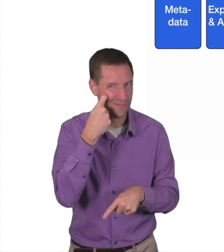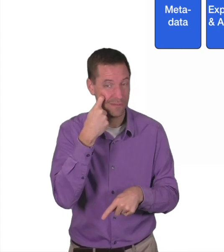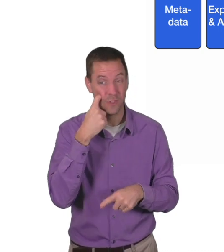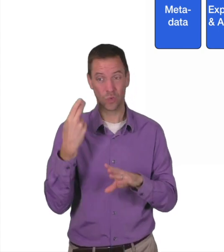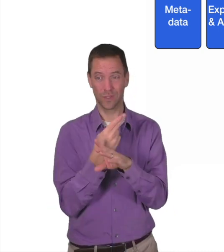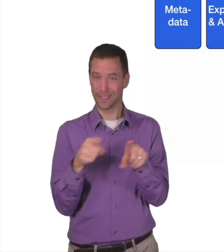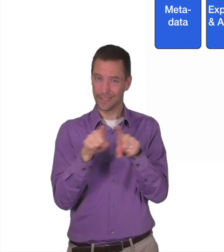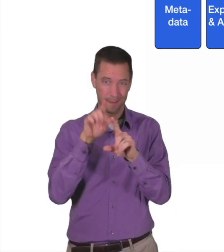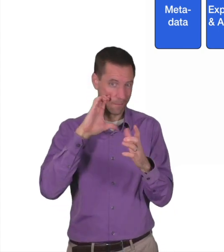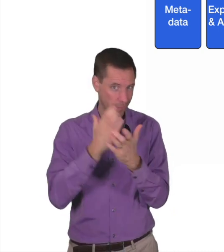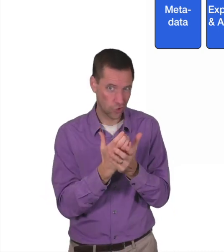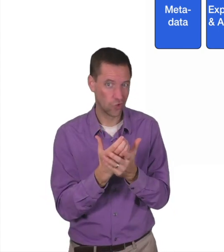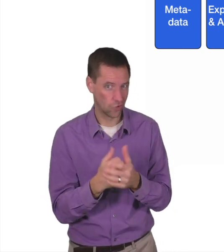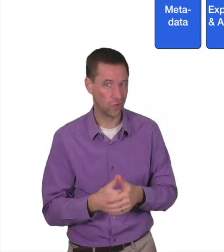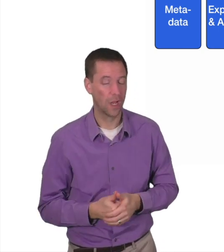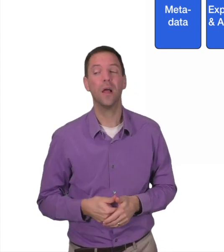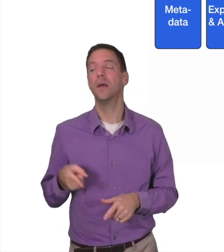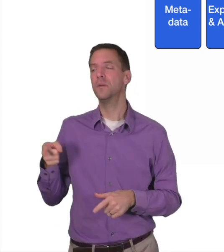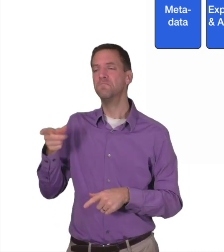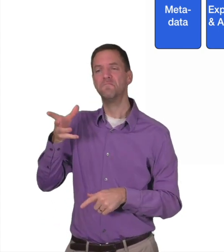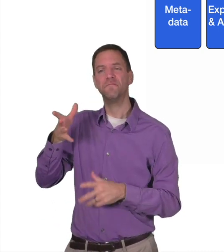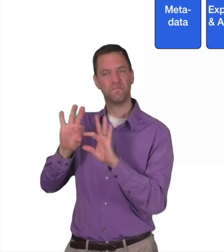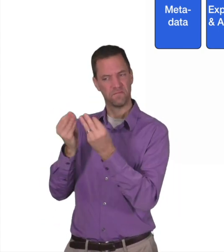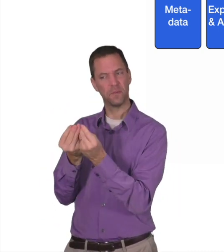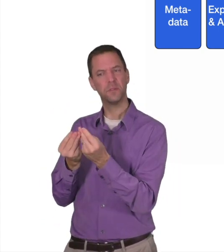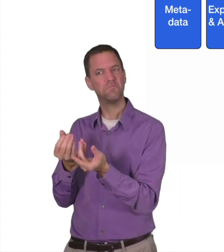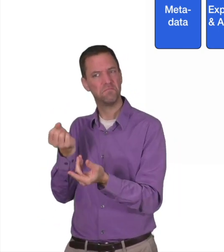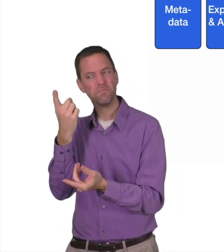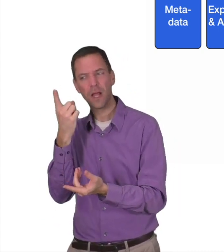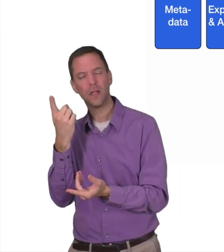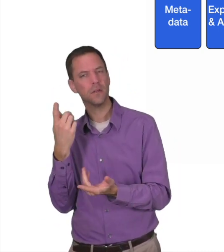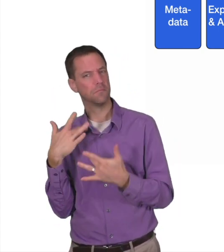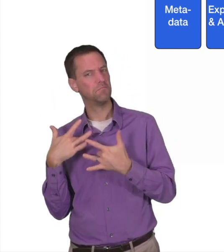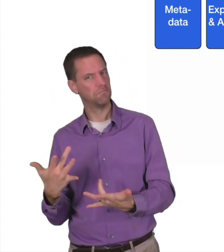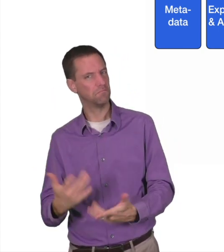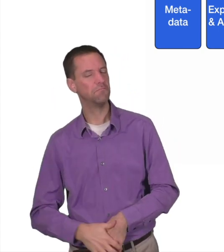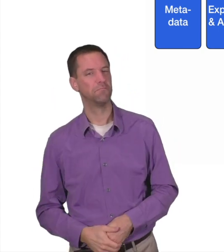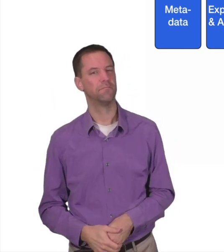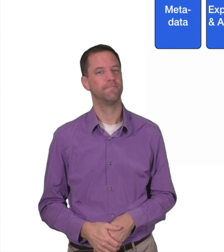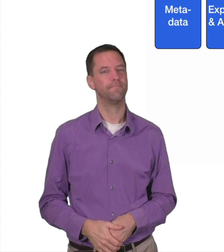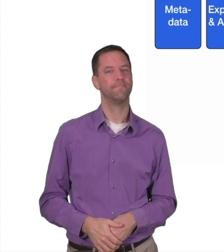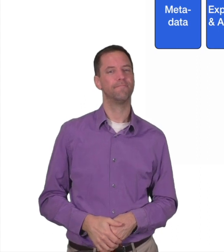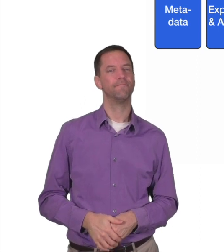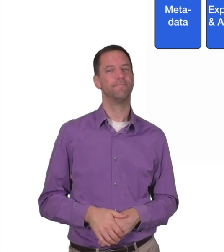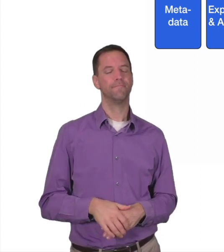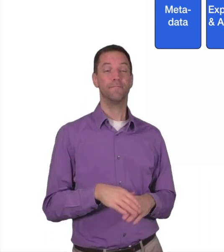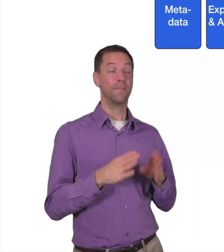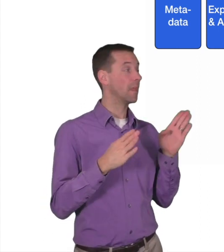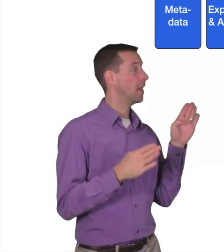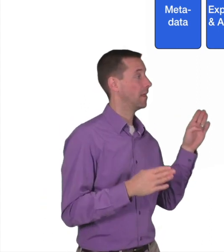like I explained to you a few moments ago, using the same image. And families tend to be able to understand that.